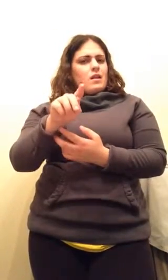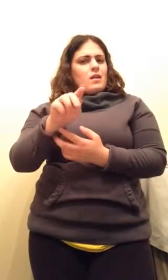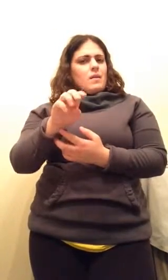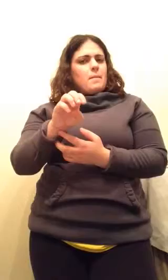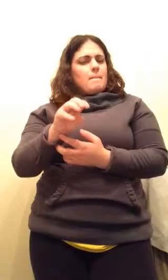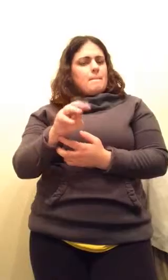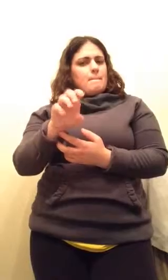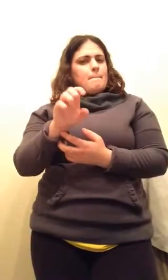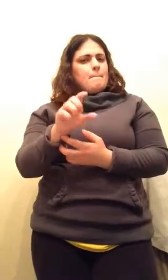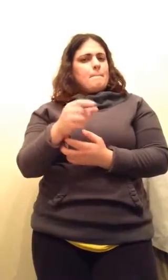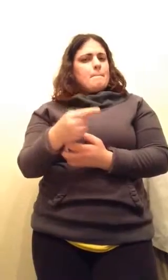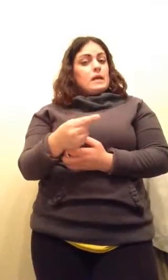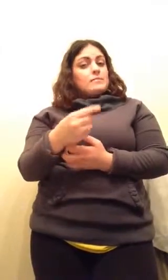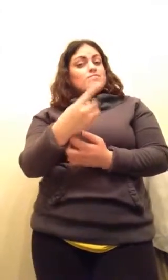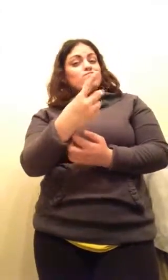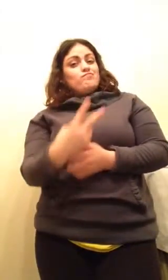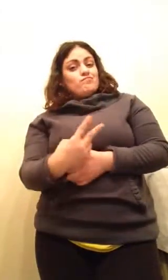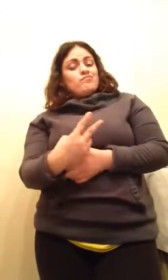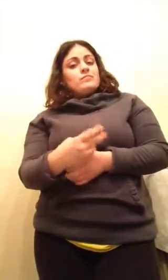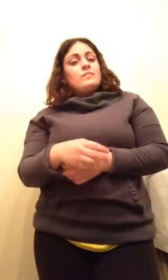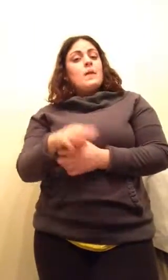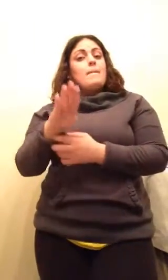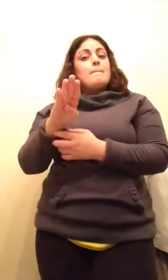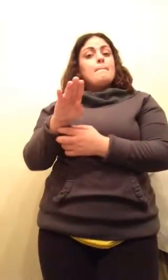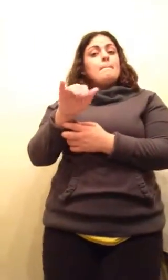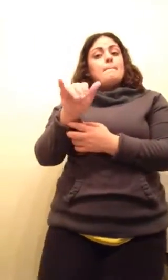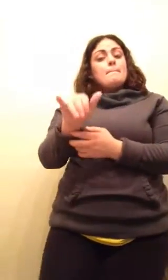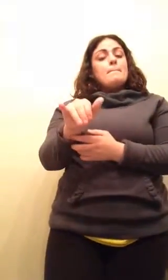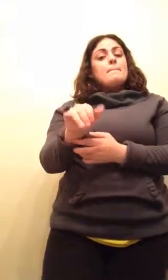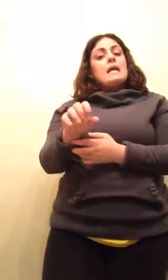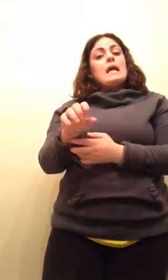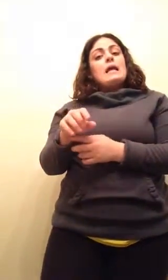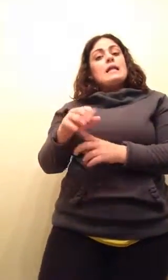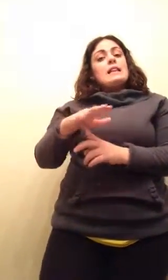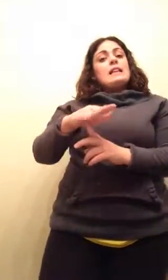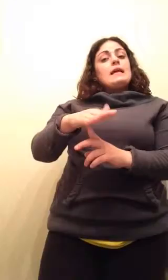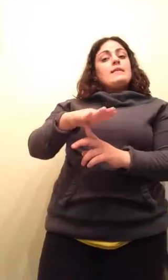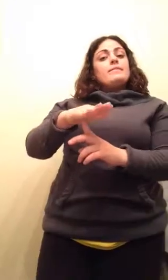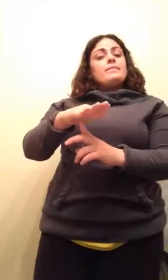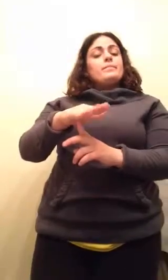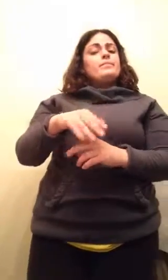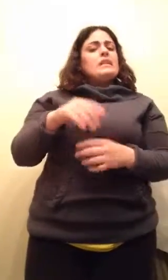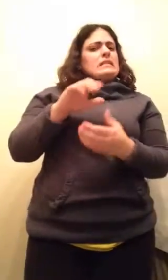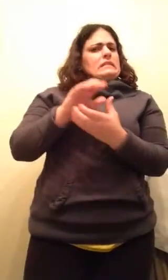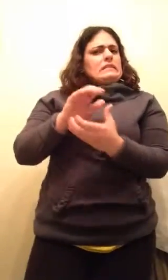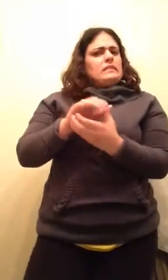I'm just going to tear the stalk off of these bay leaves, and a little bit of thyme. And then we want mushrooms. I've got about 150